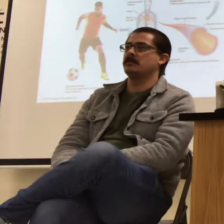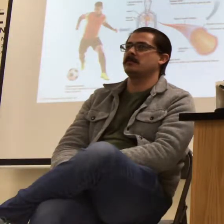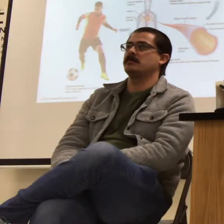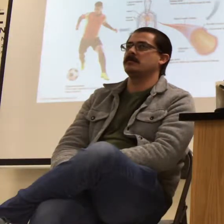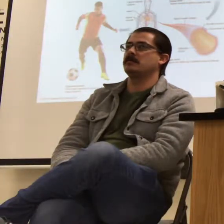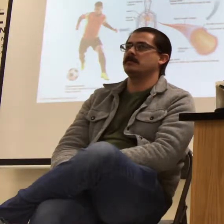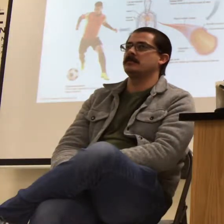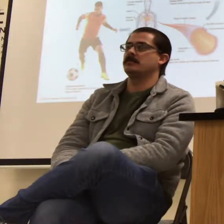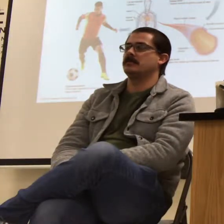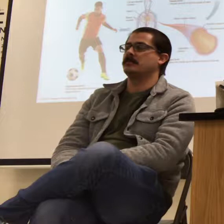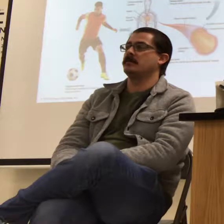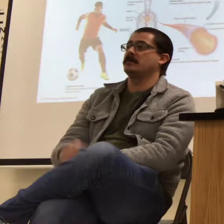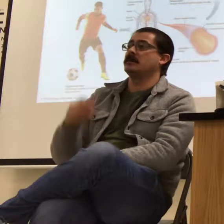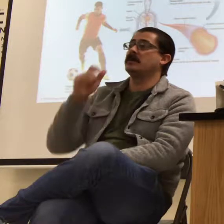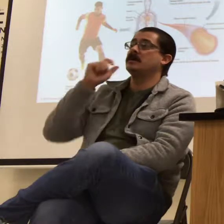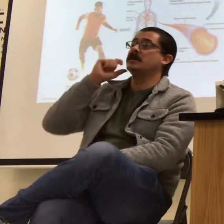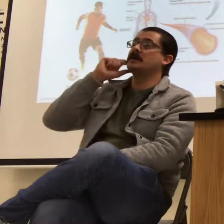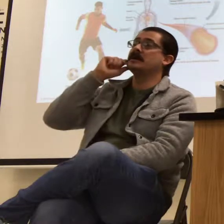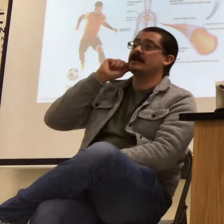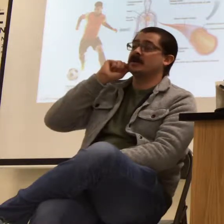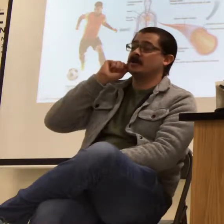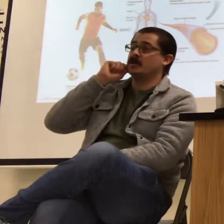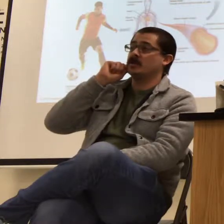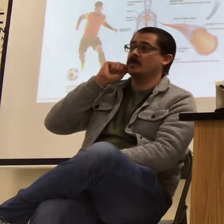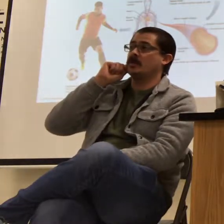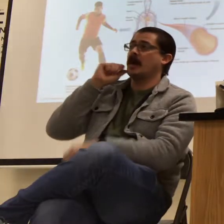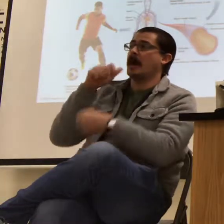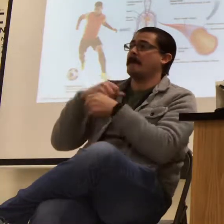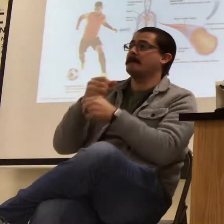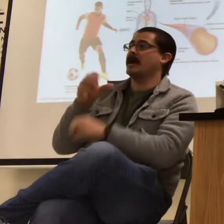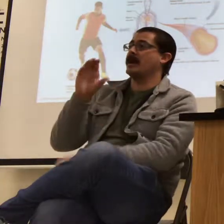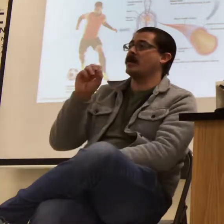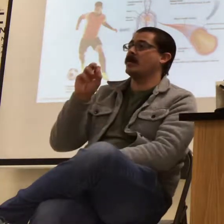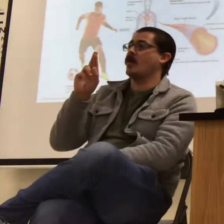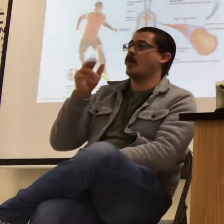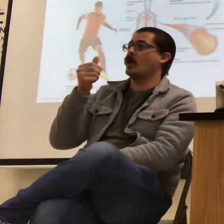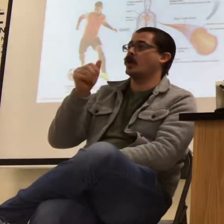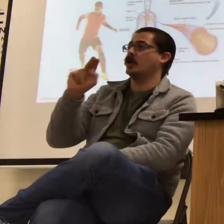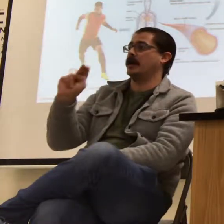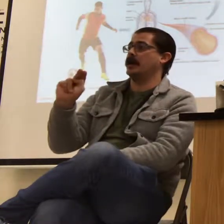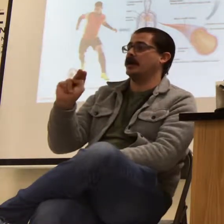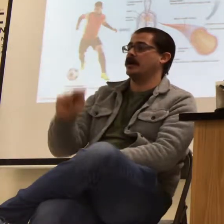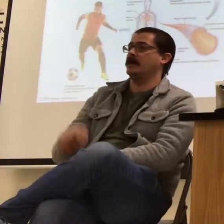Now, tissues comprise organs, and that's the next level of organization.